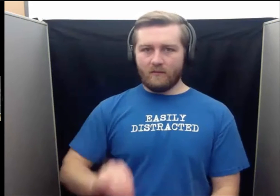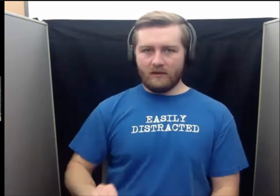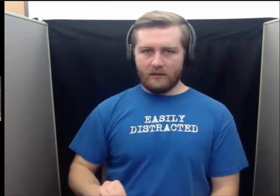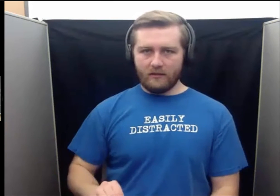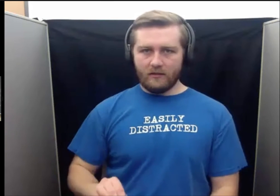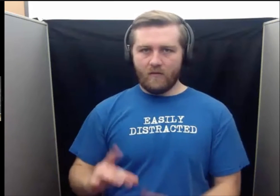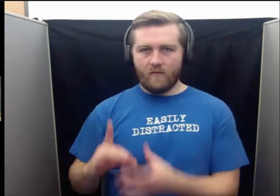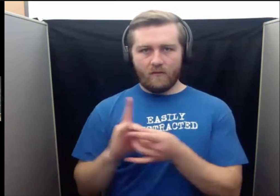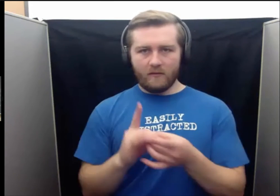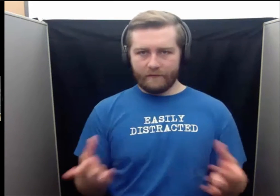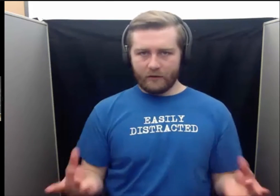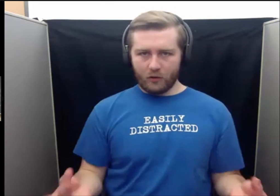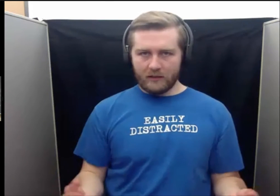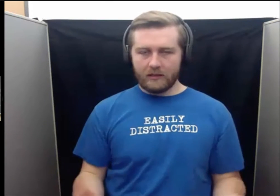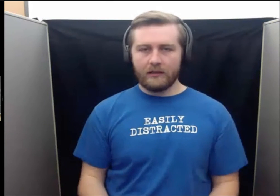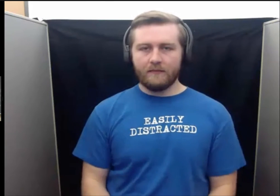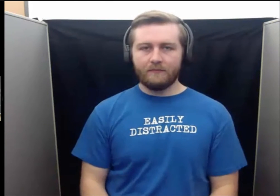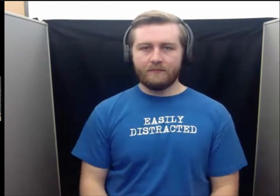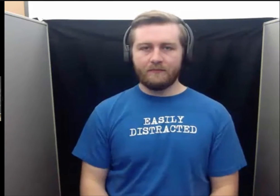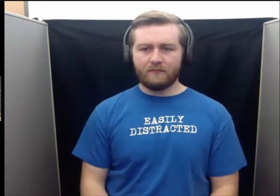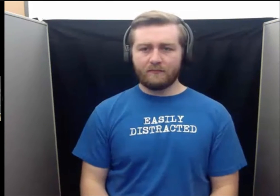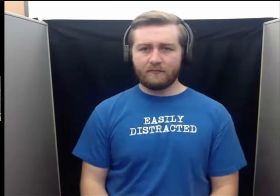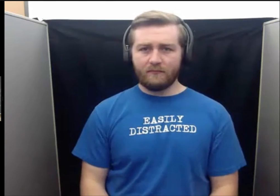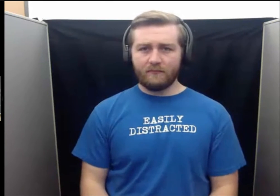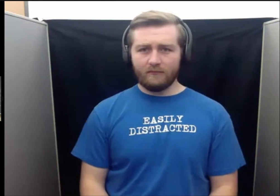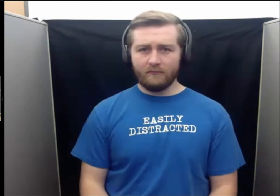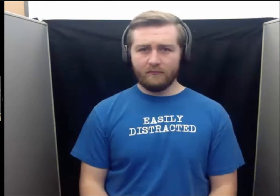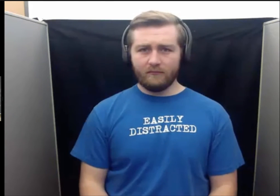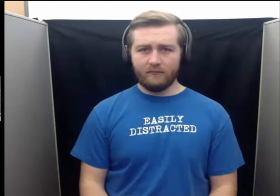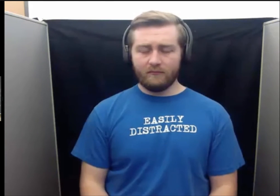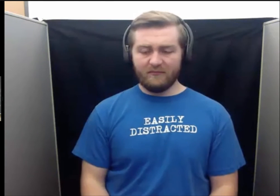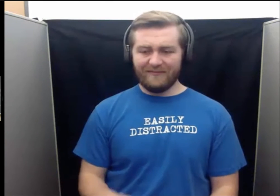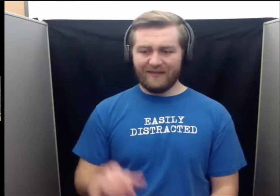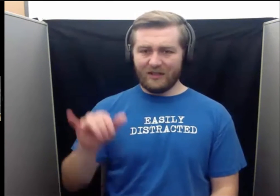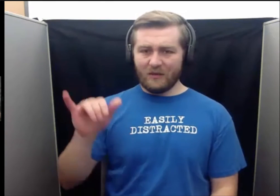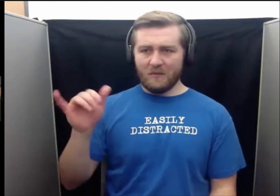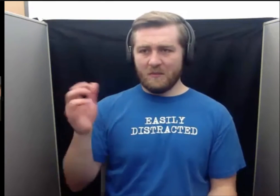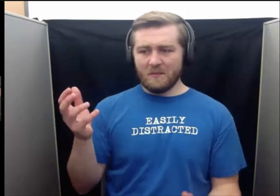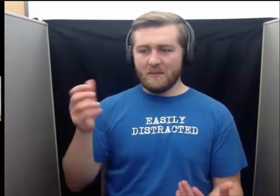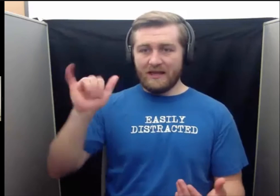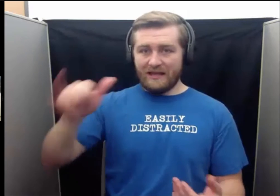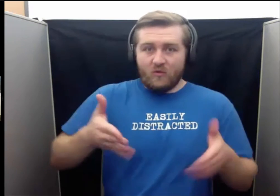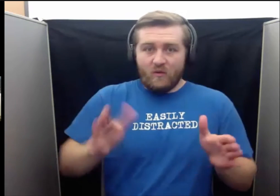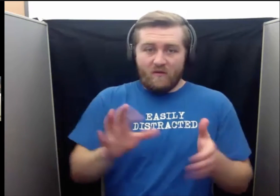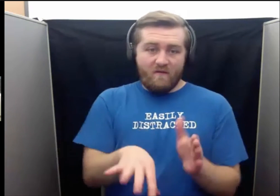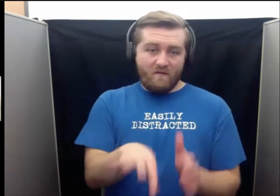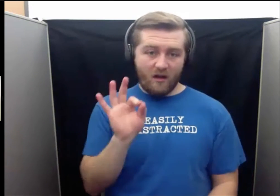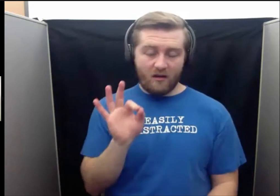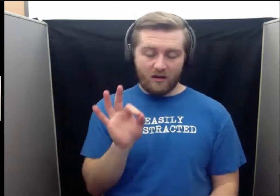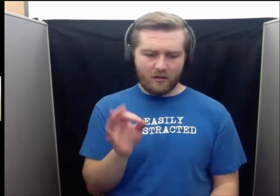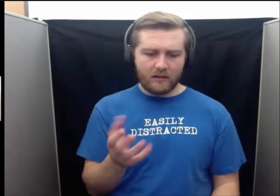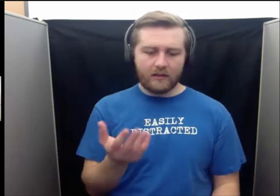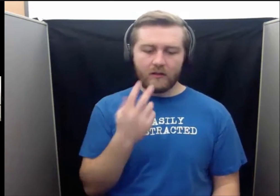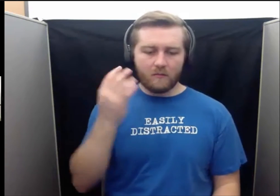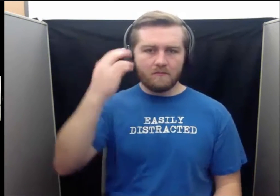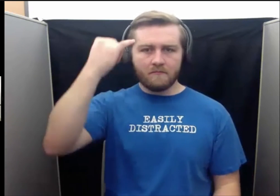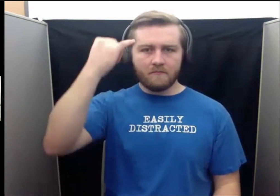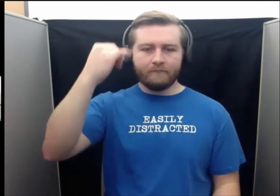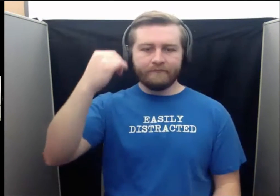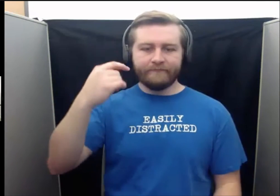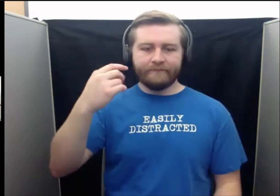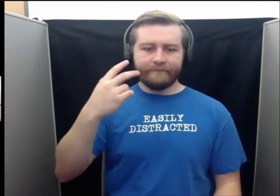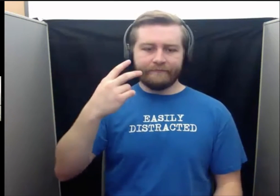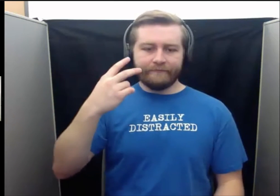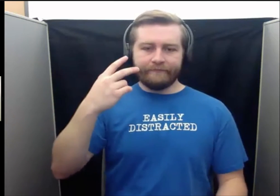or how much water vapor the air can hold, how much is actually in it, and that's relative humidity. The device they use is called